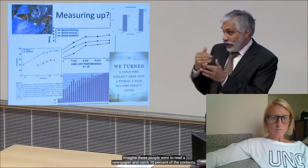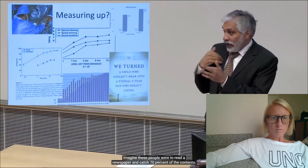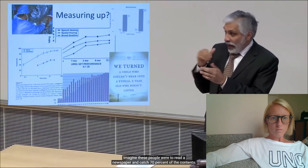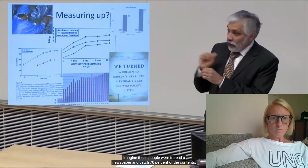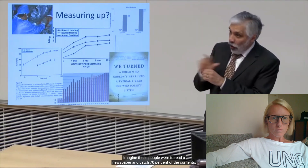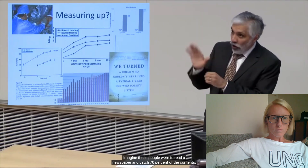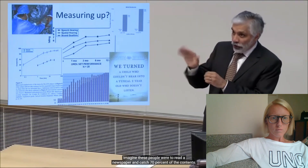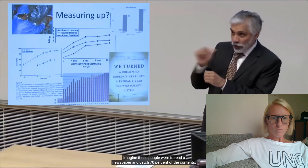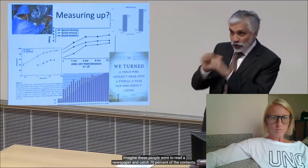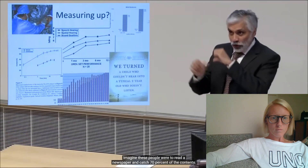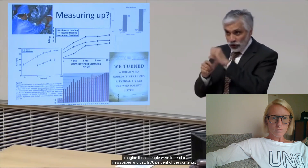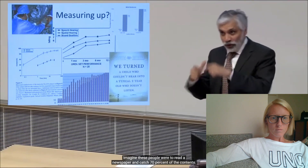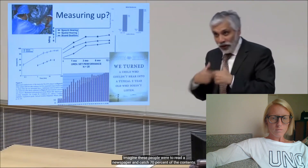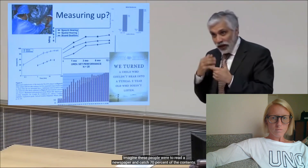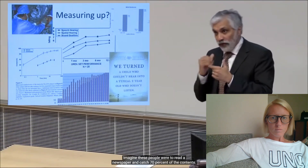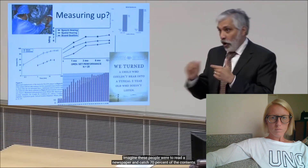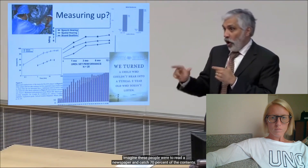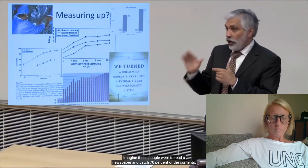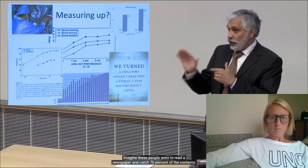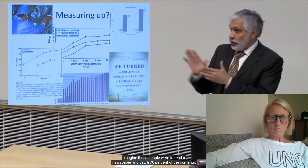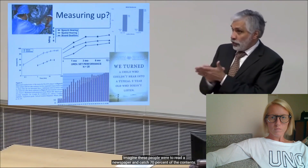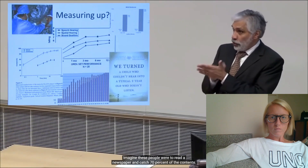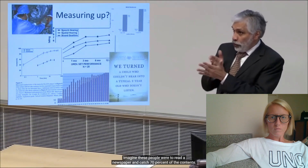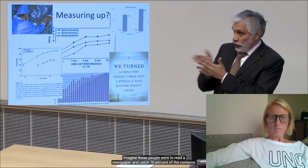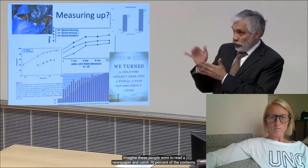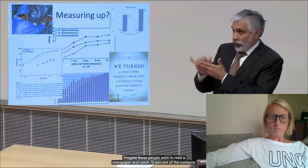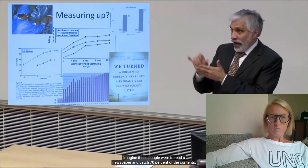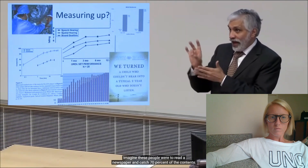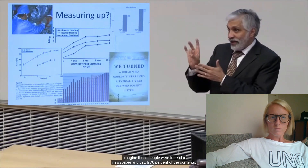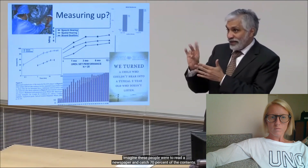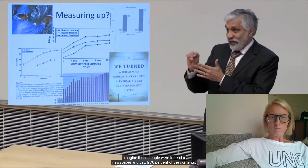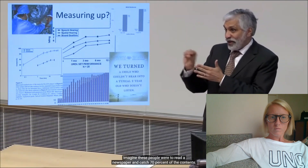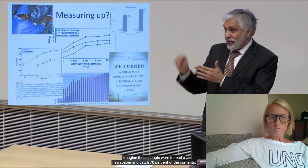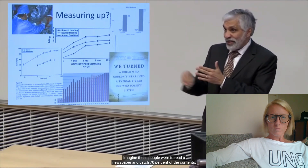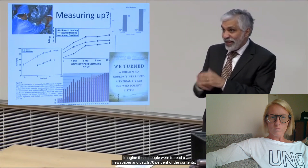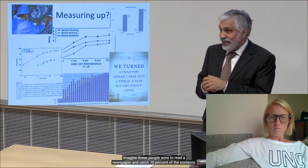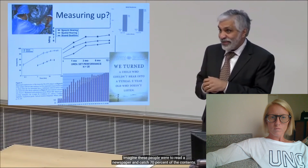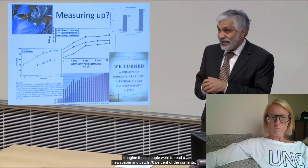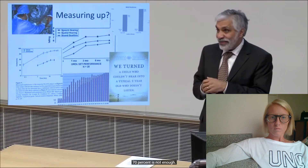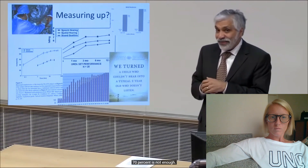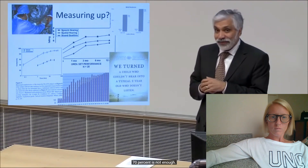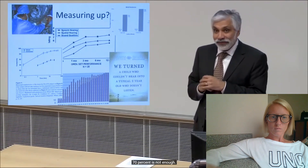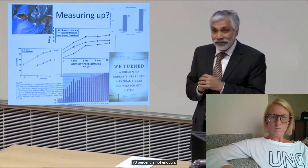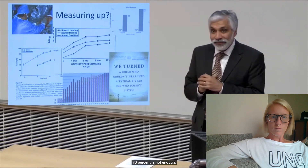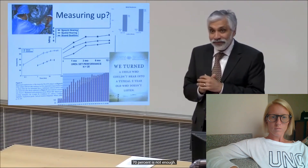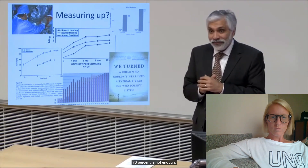Imagine these people were to read a newspaper and catch 70% of the content.